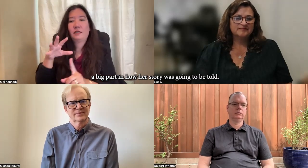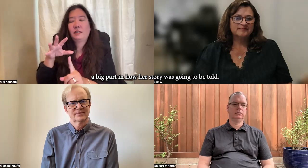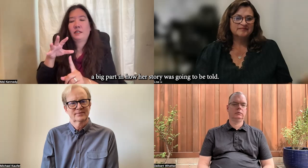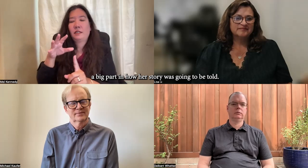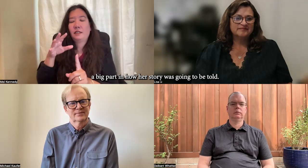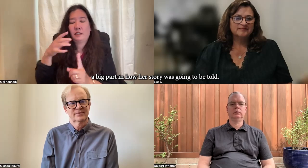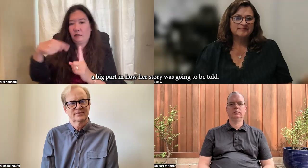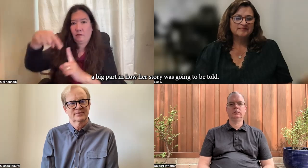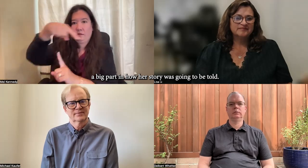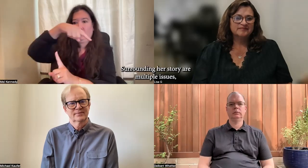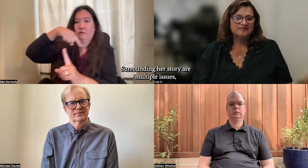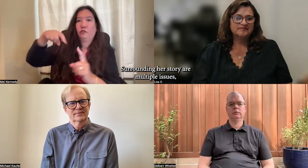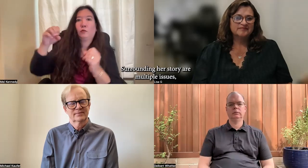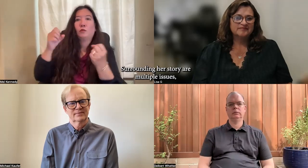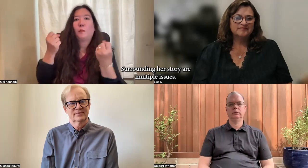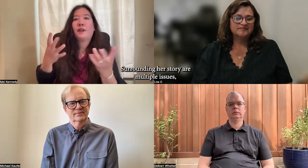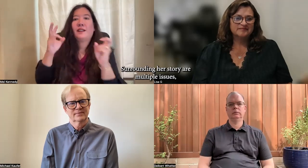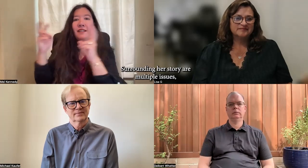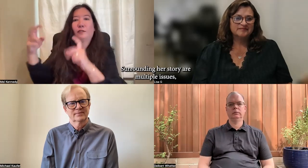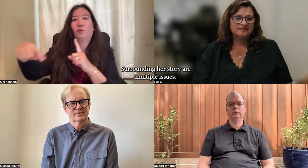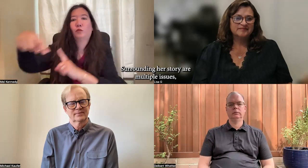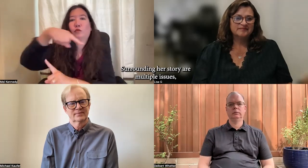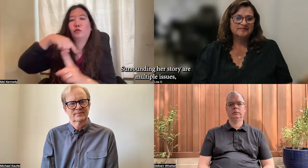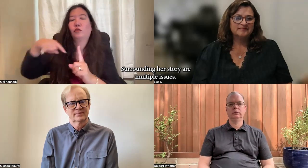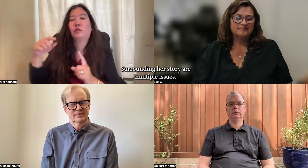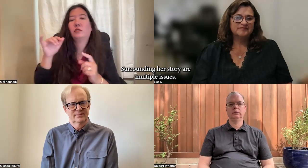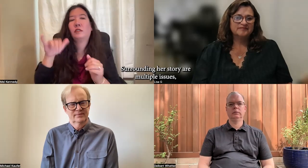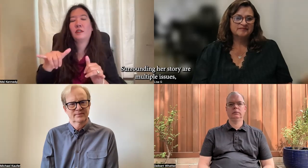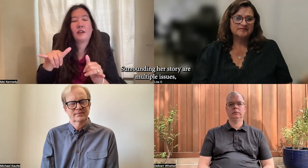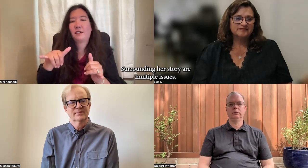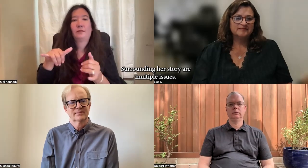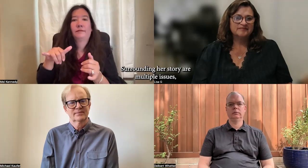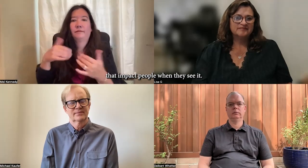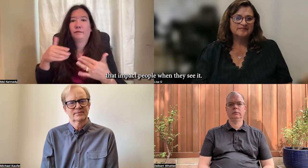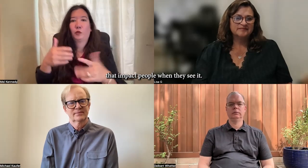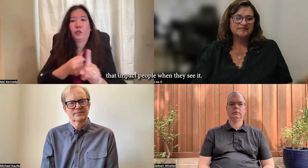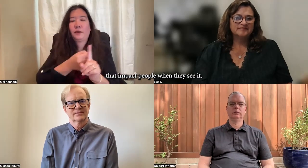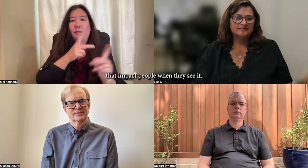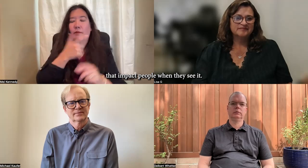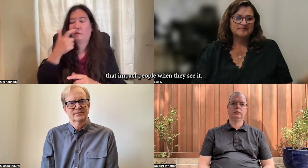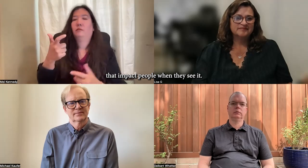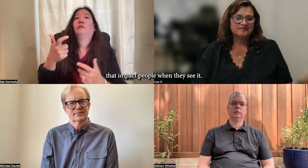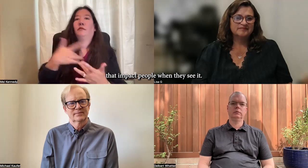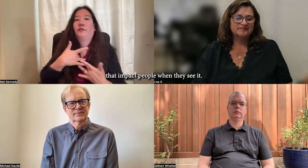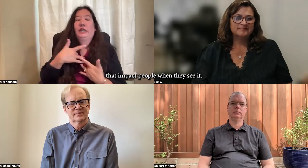going to be told. Surrounding her story are multiple issues that impact people when they see